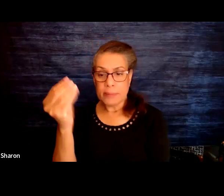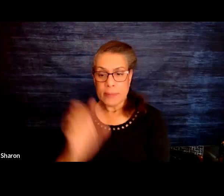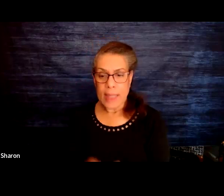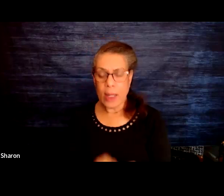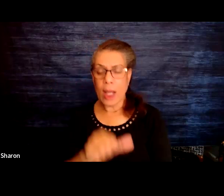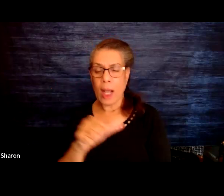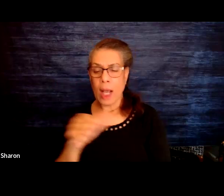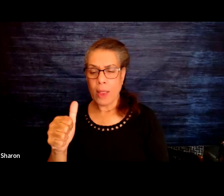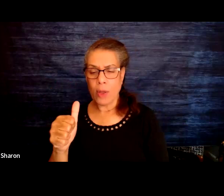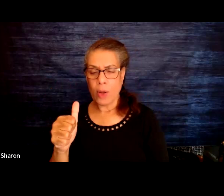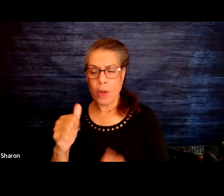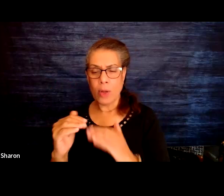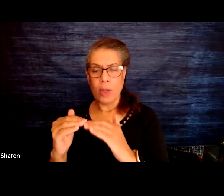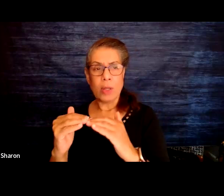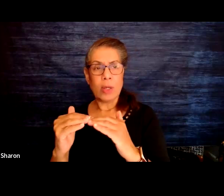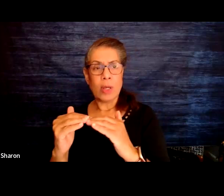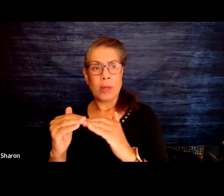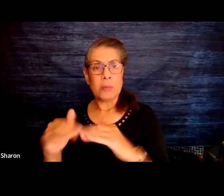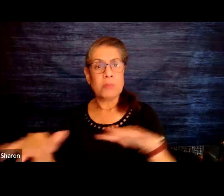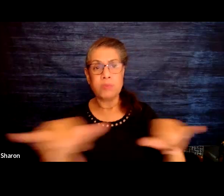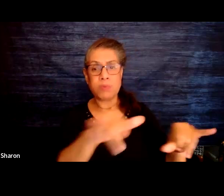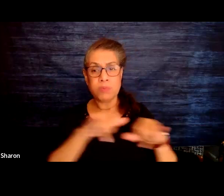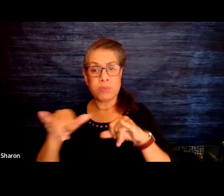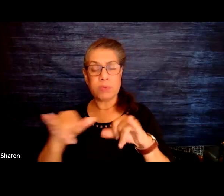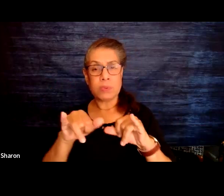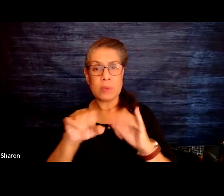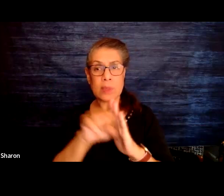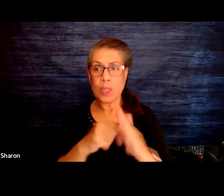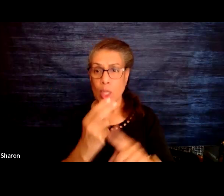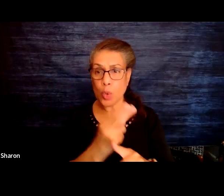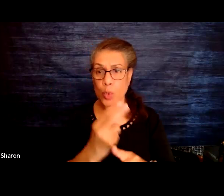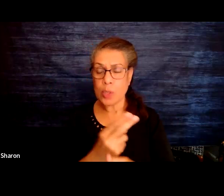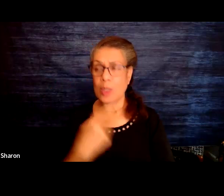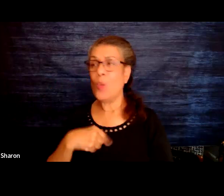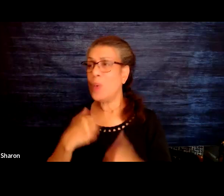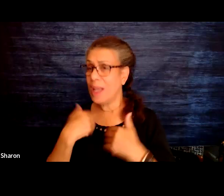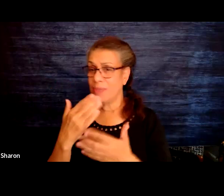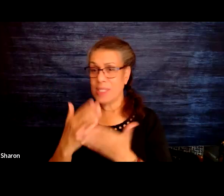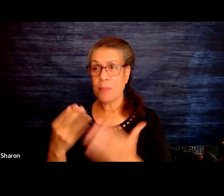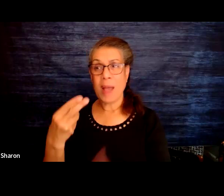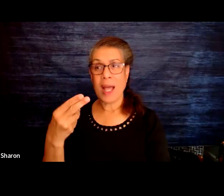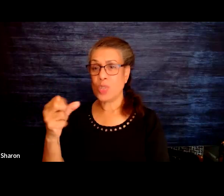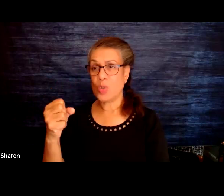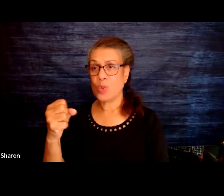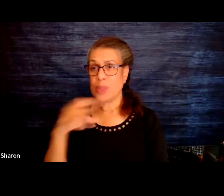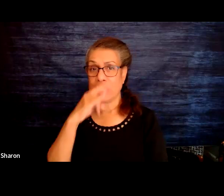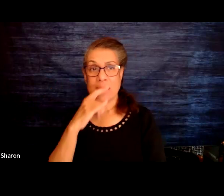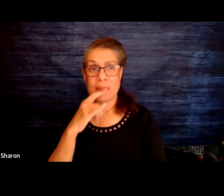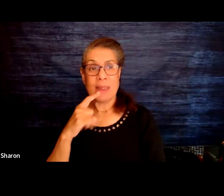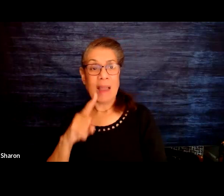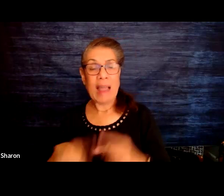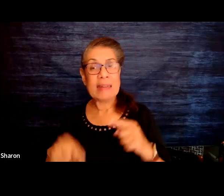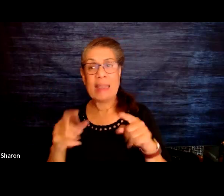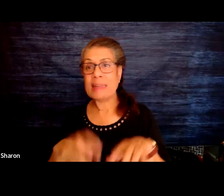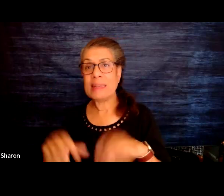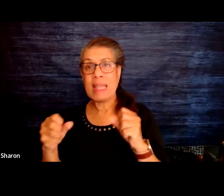across the Commonwealth are utilizing. And we know we have high schools where kids say, I can't get a foreign language